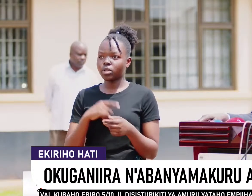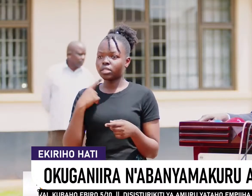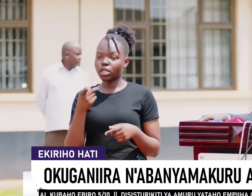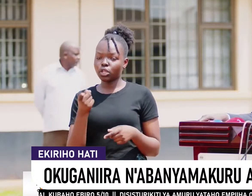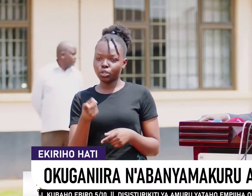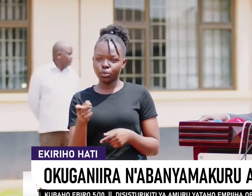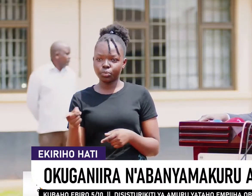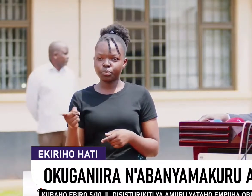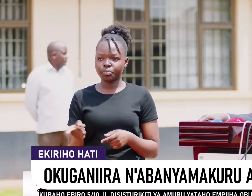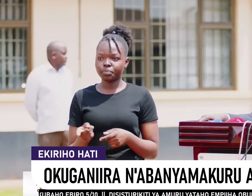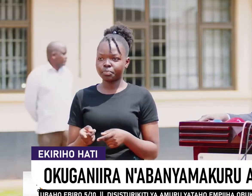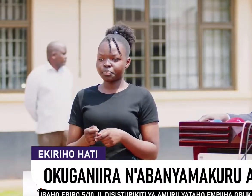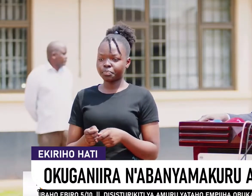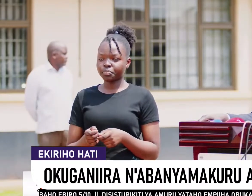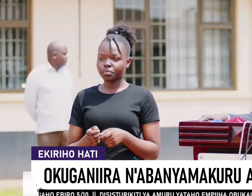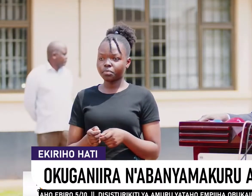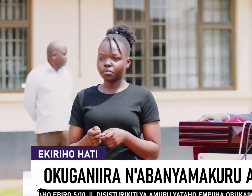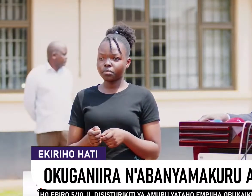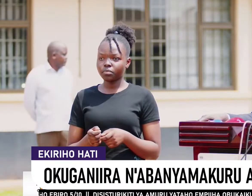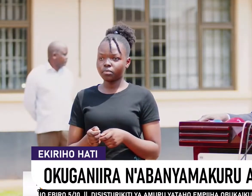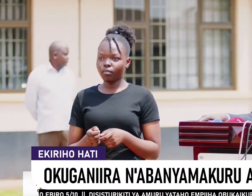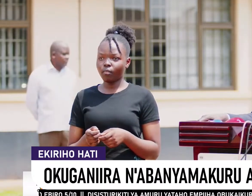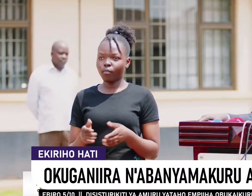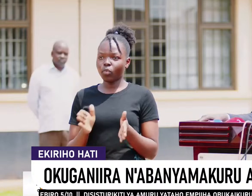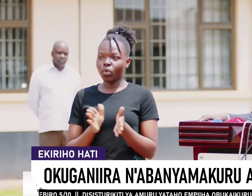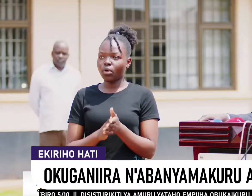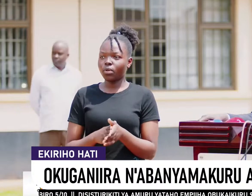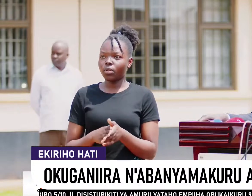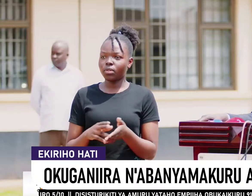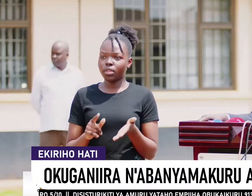Now, on the issues of internet,